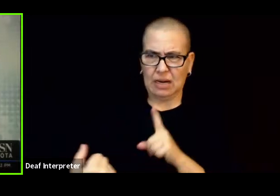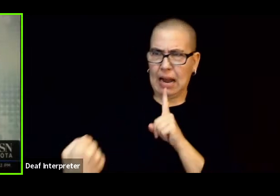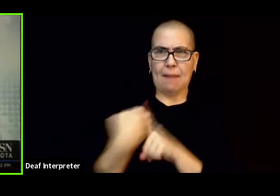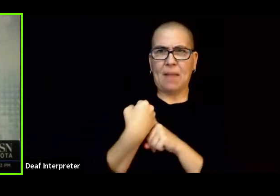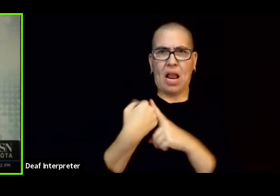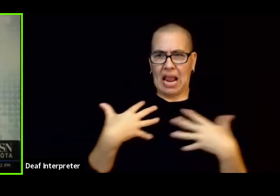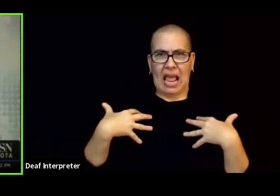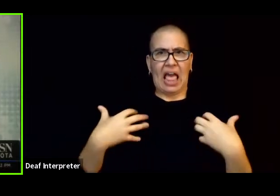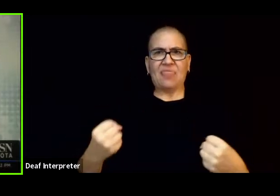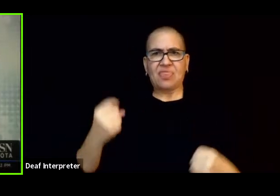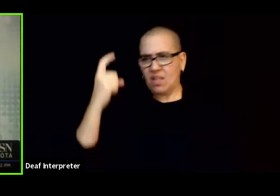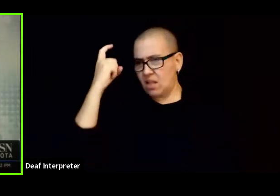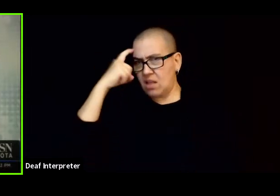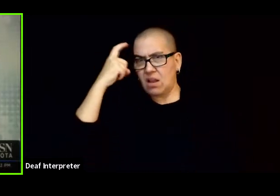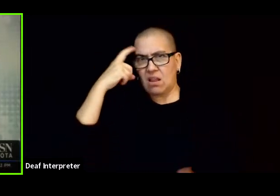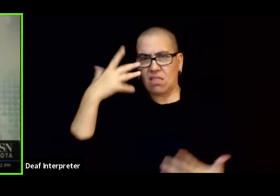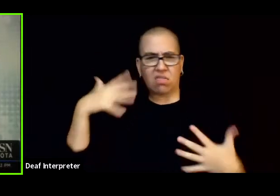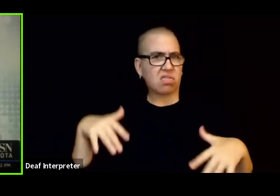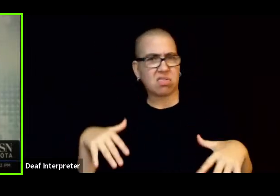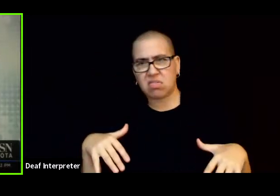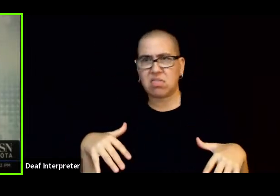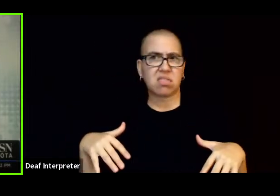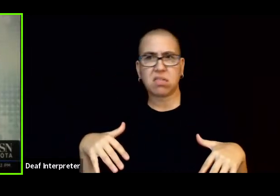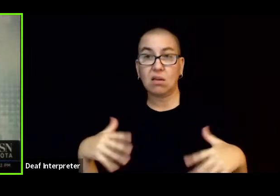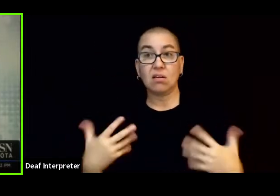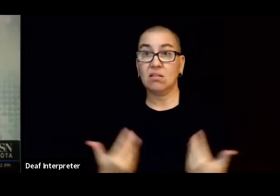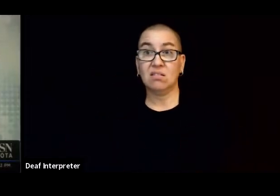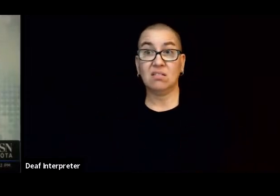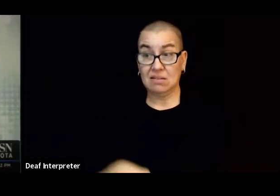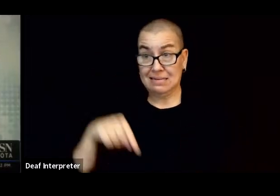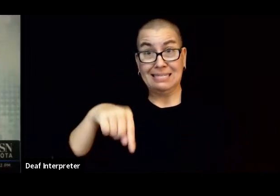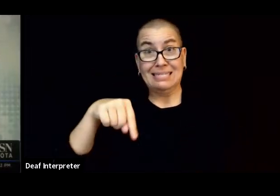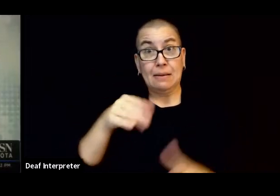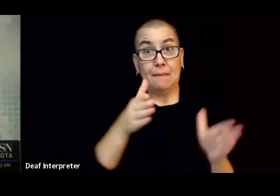members and other close outside caregivers to provide care and companionship